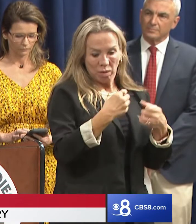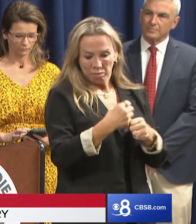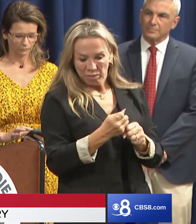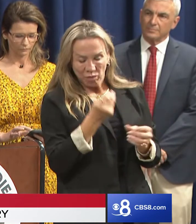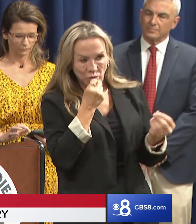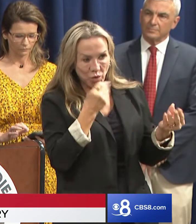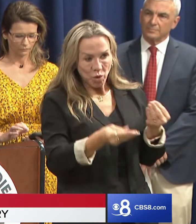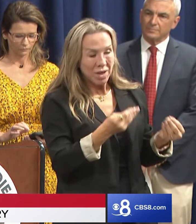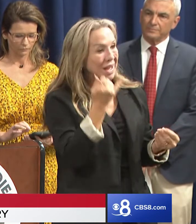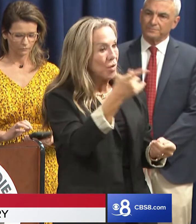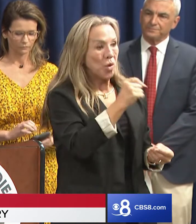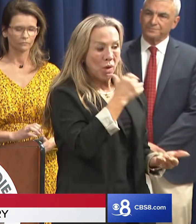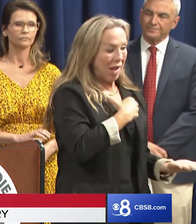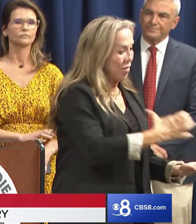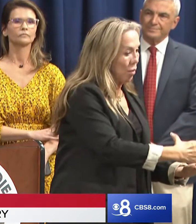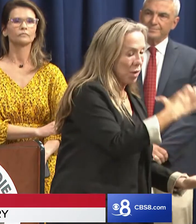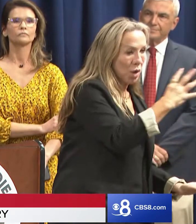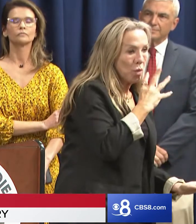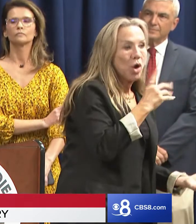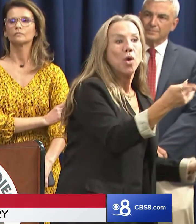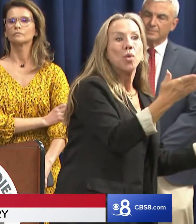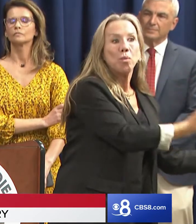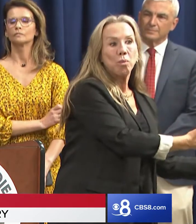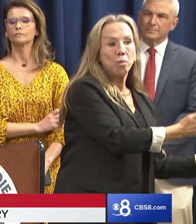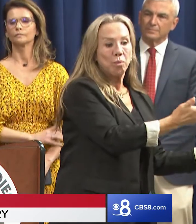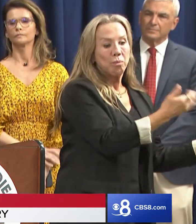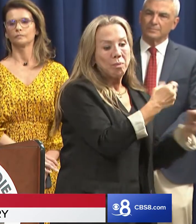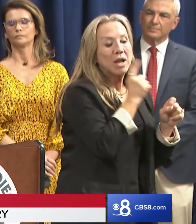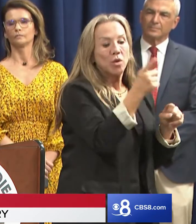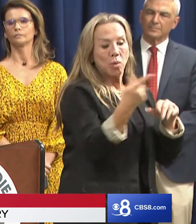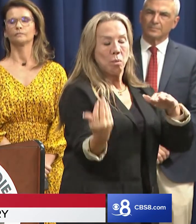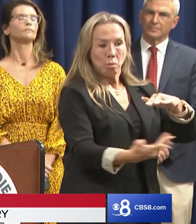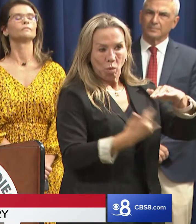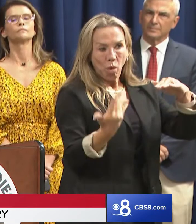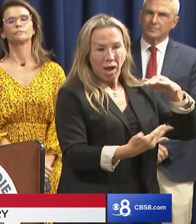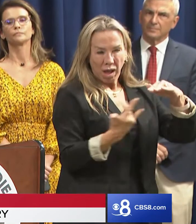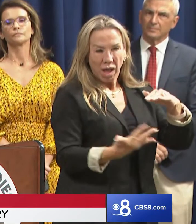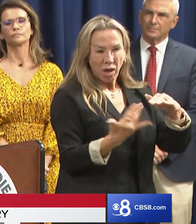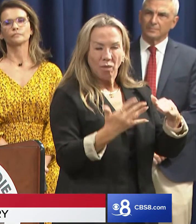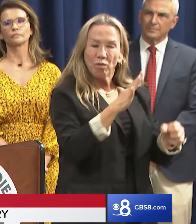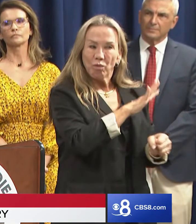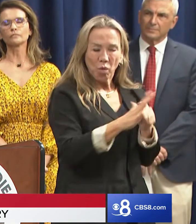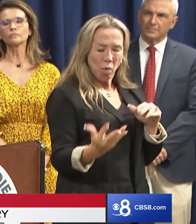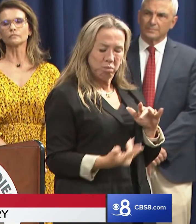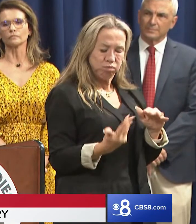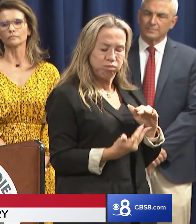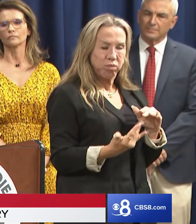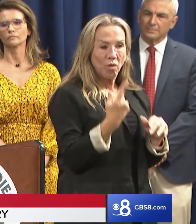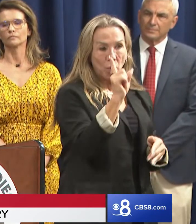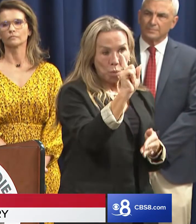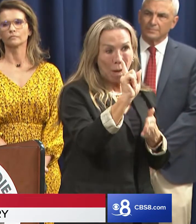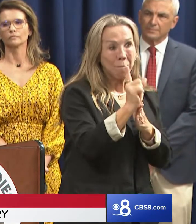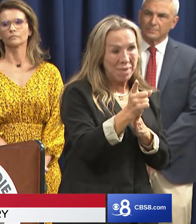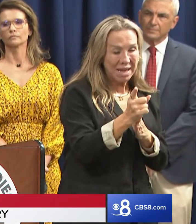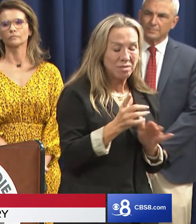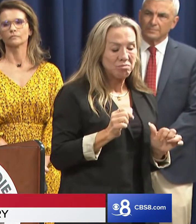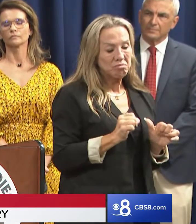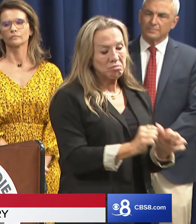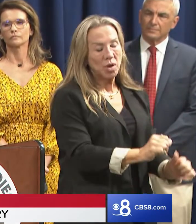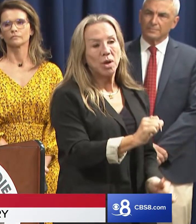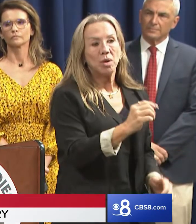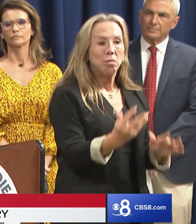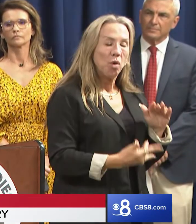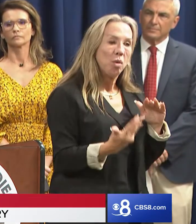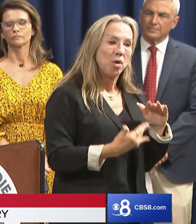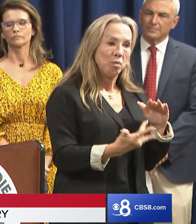is not available, bring water to a full rolling boil for 1 full minute. Do not use water from any of your appliances